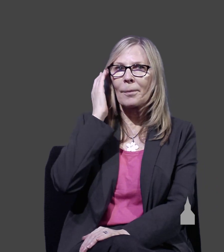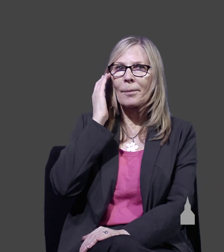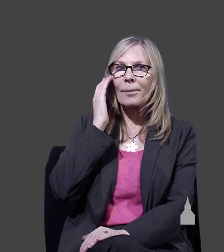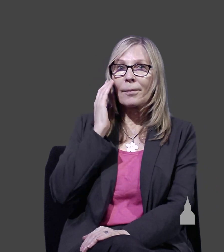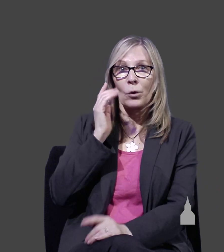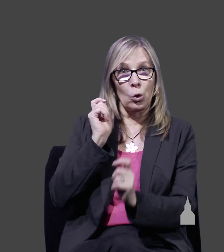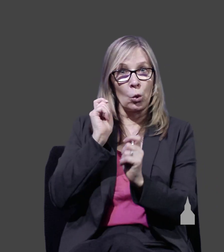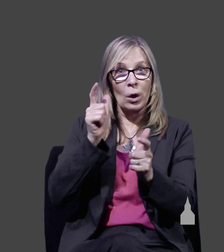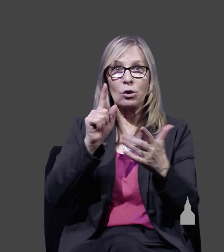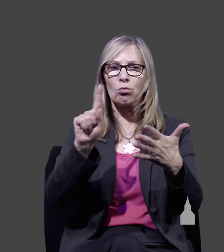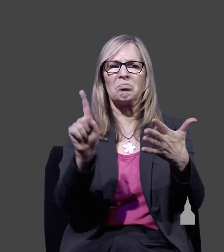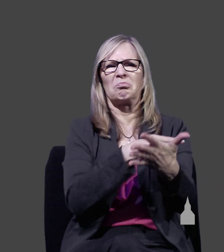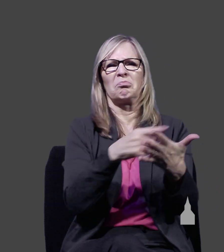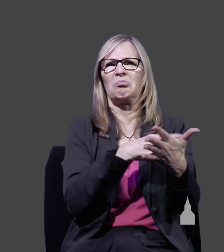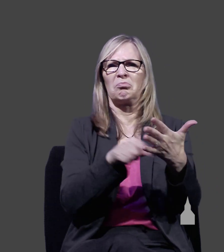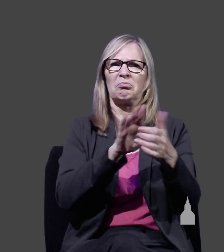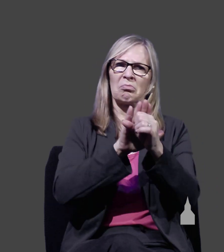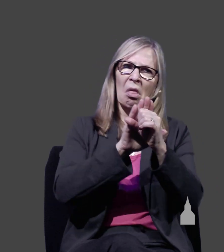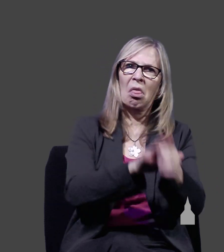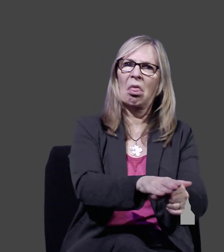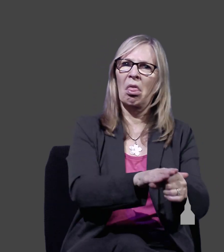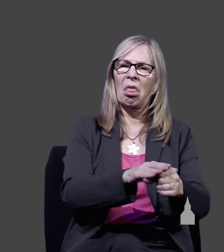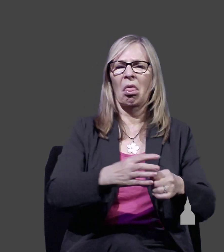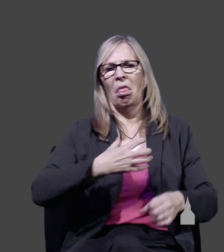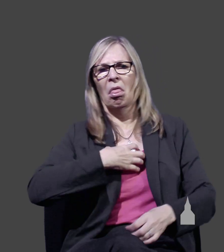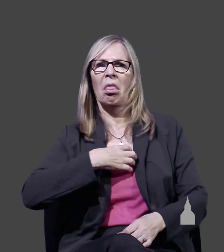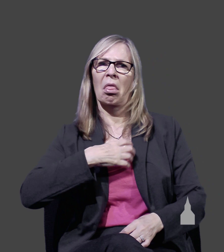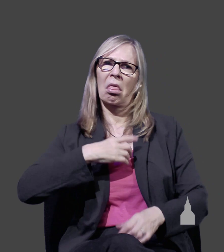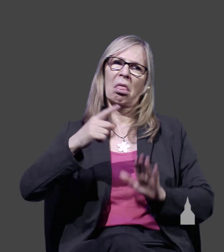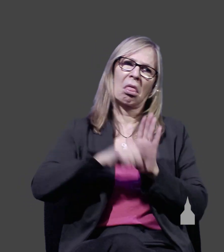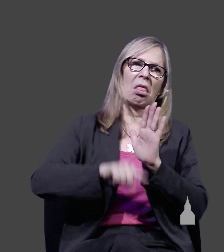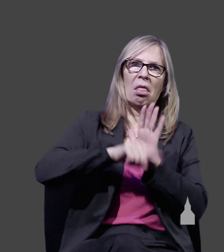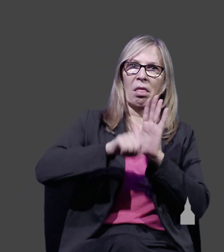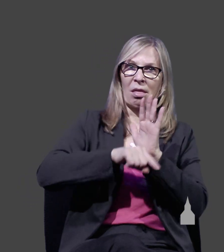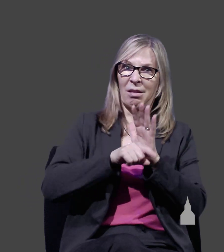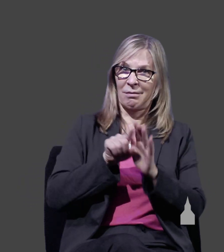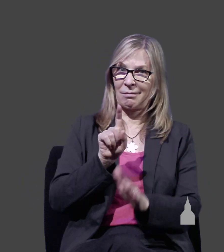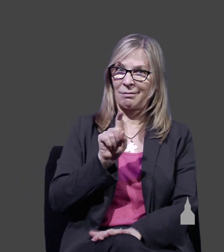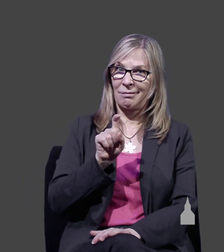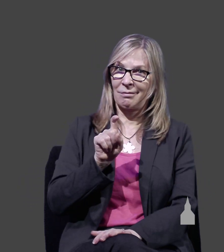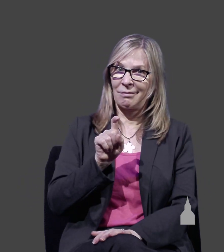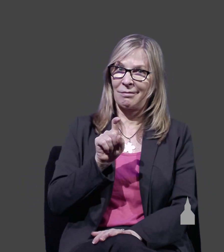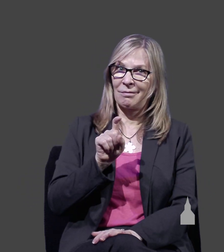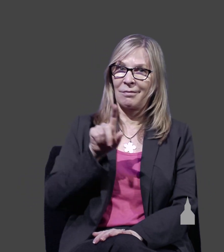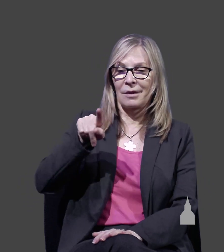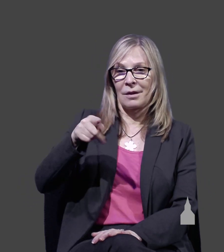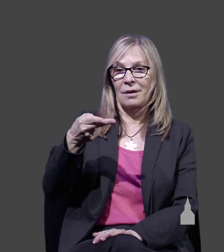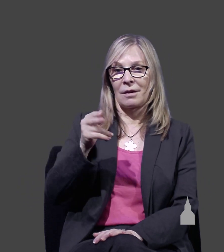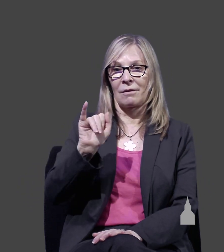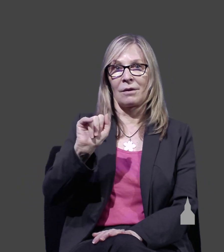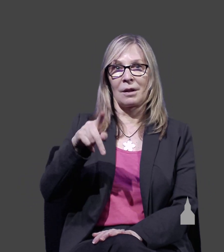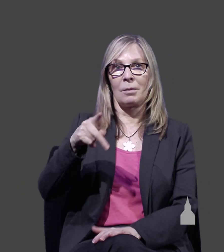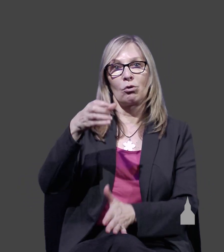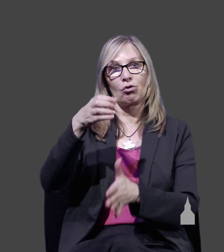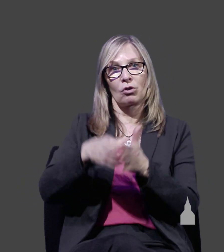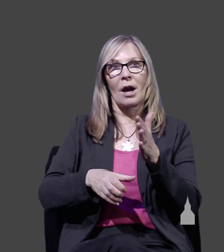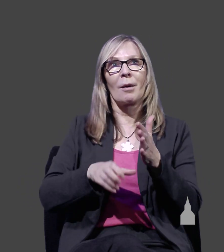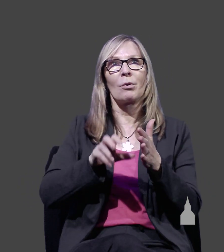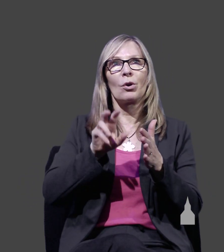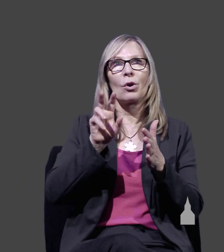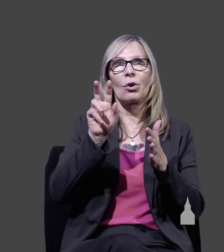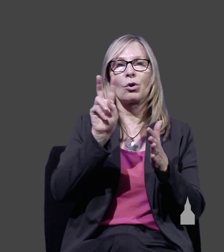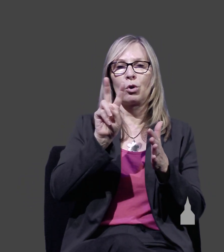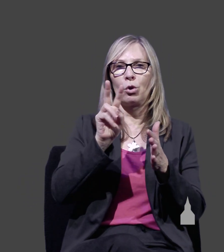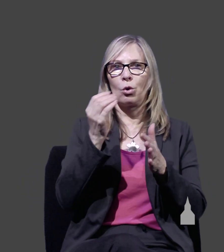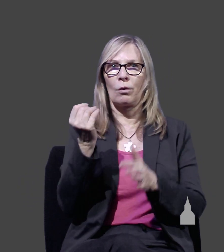Are you quick to criticize and complain about what's going on around you? Philippians 2:14, do all things